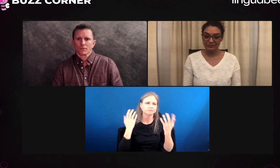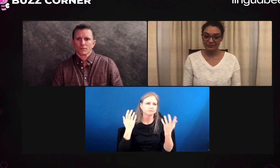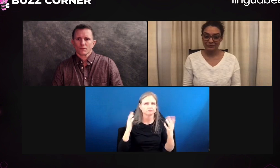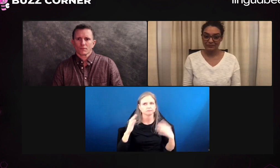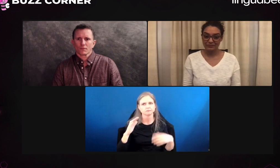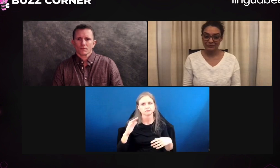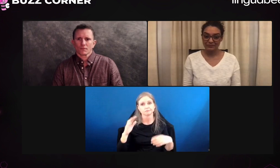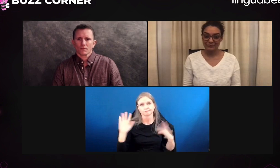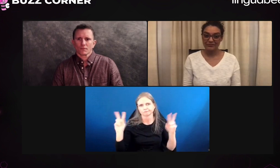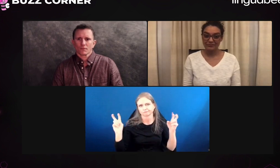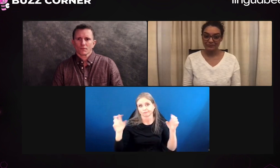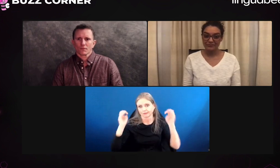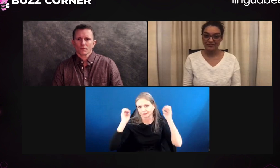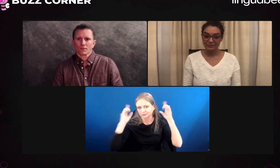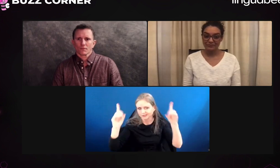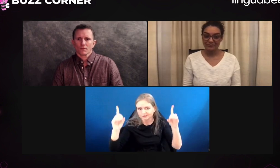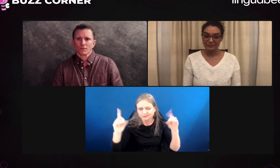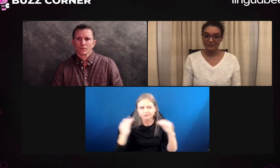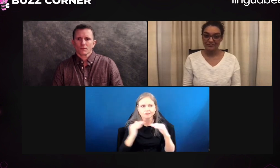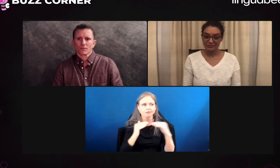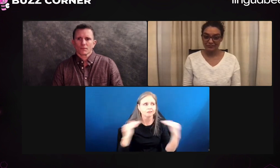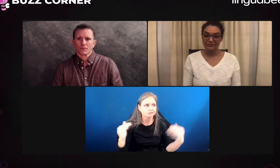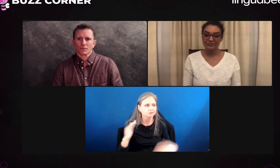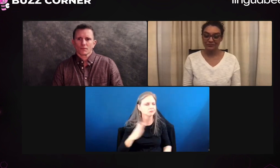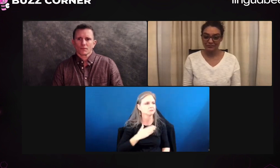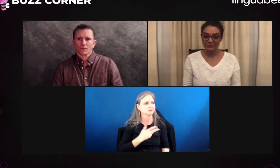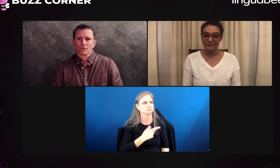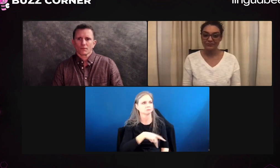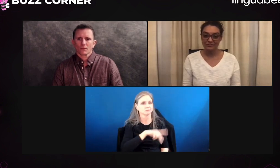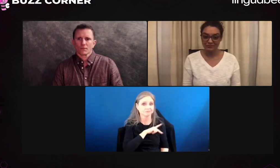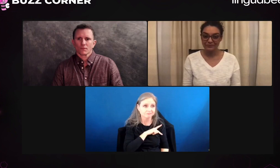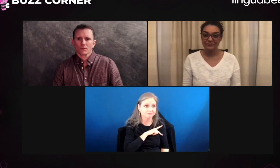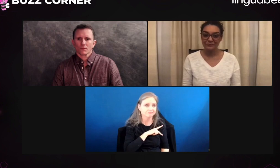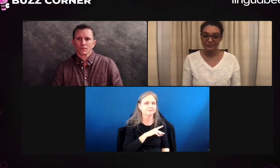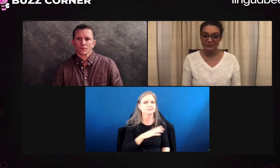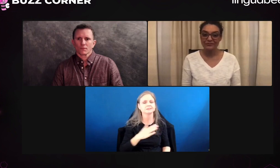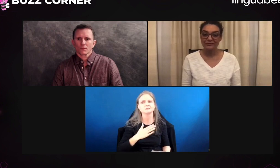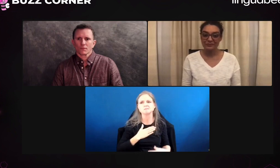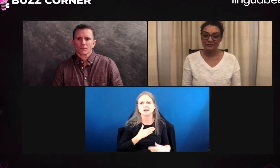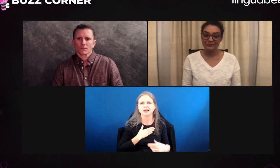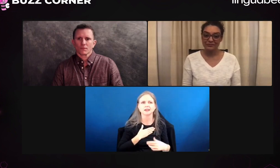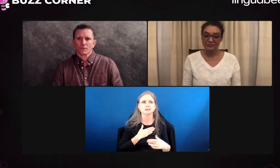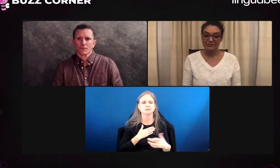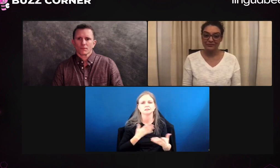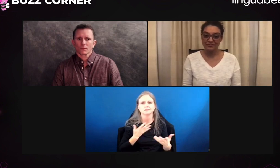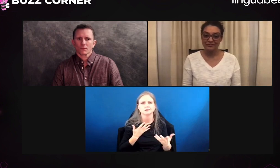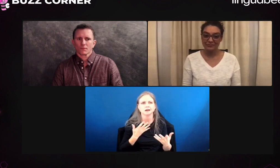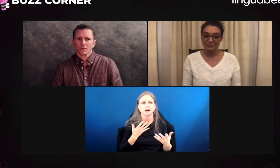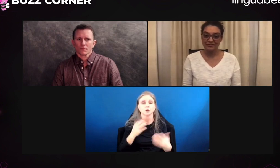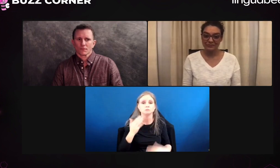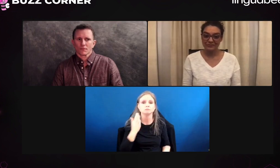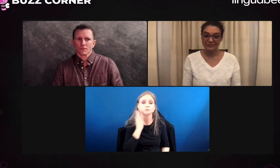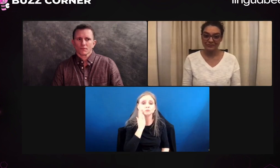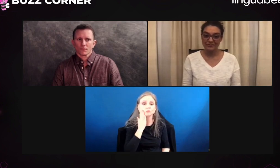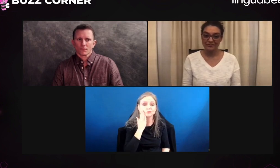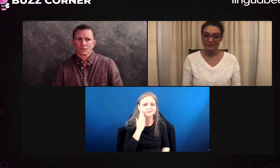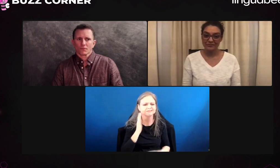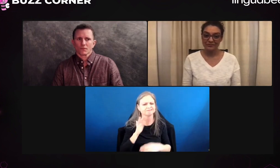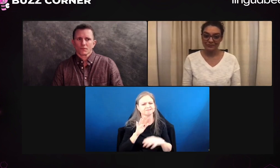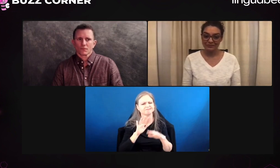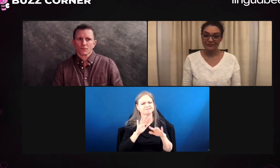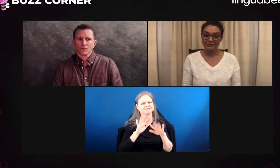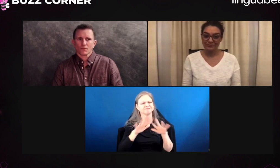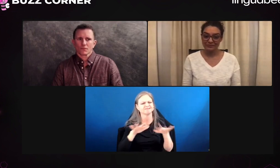that are appropriate, that represent me and the educational level that I possess, if it represents my